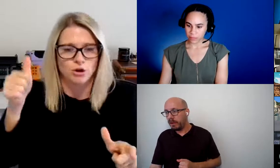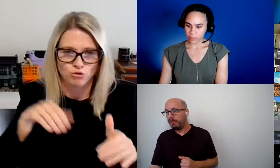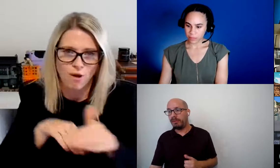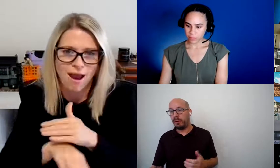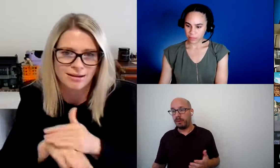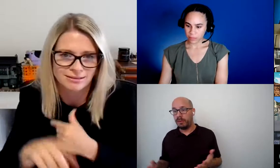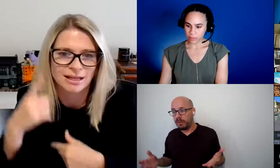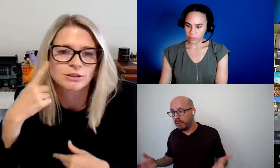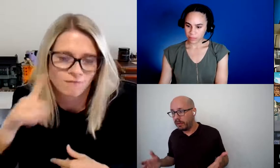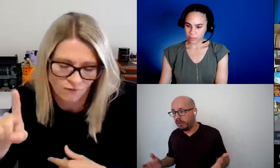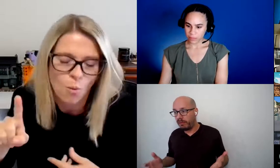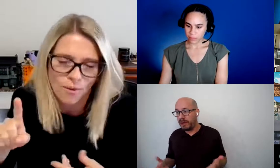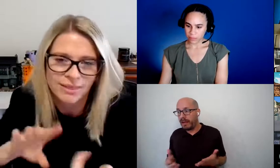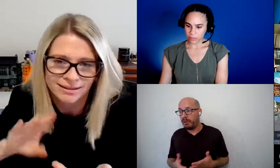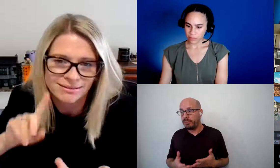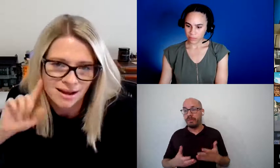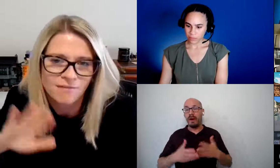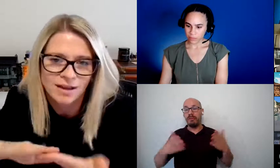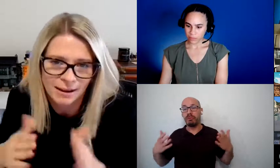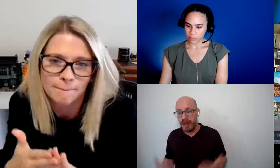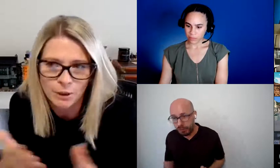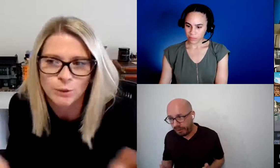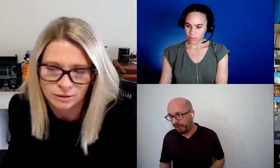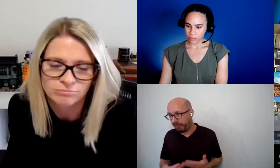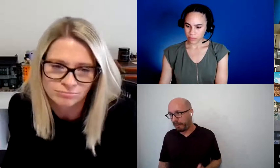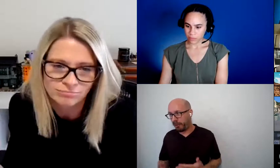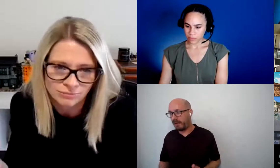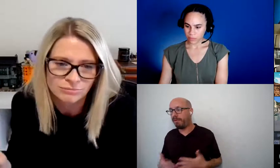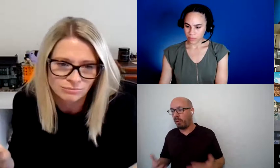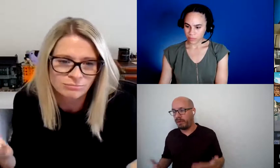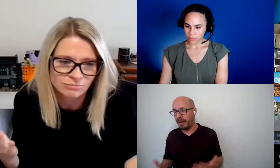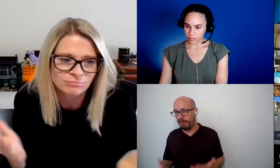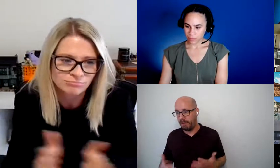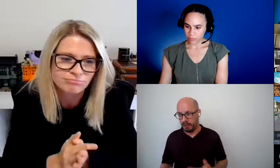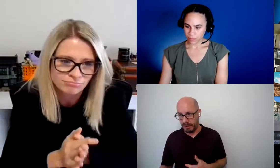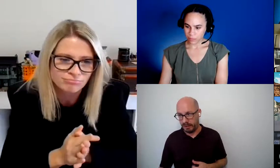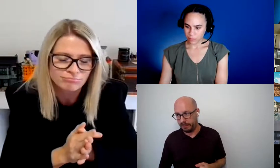So, sign language provides greater accessibility for the Deaf community.